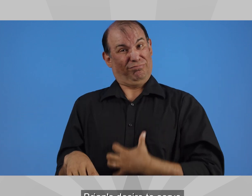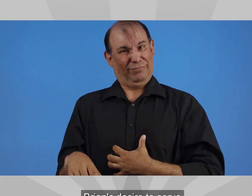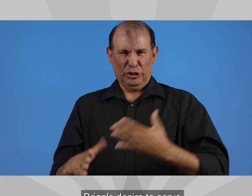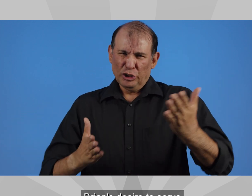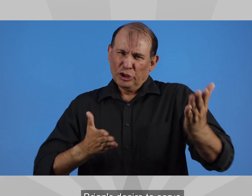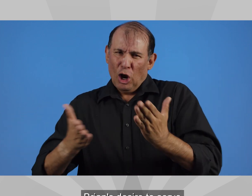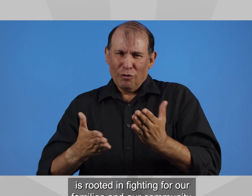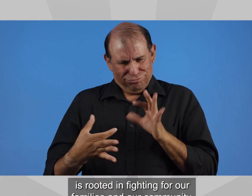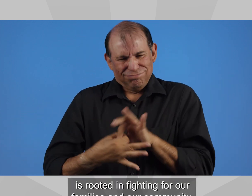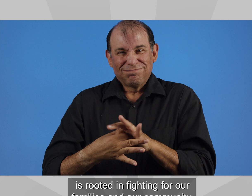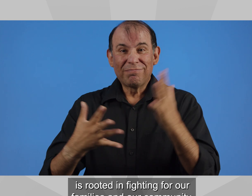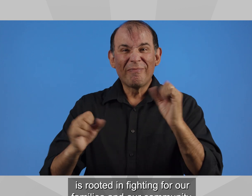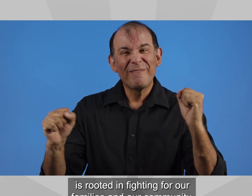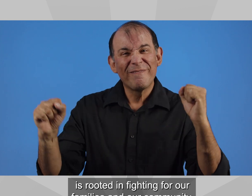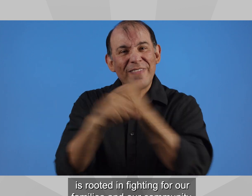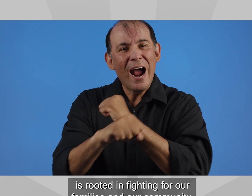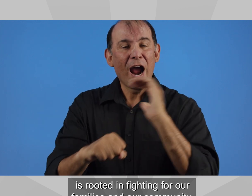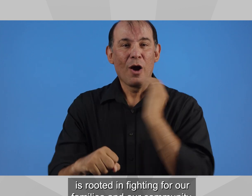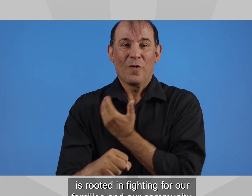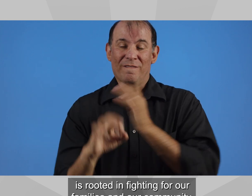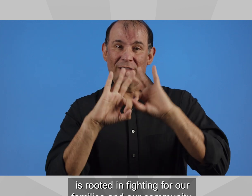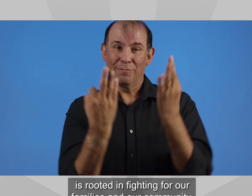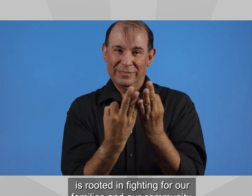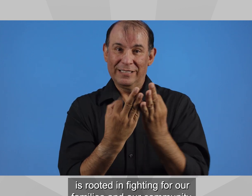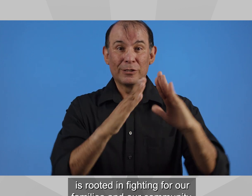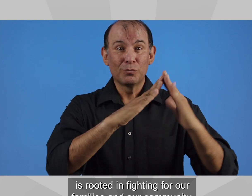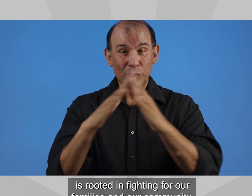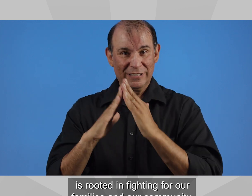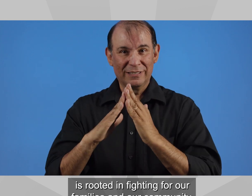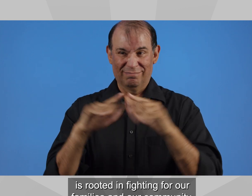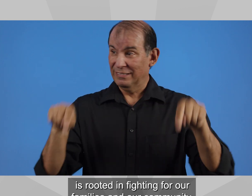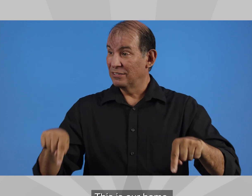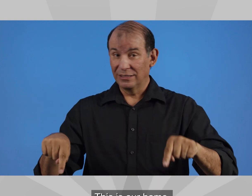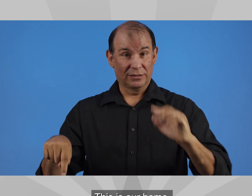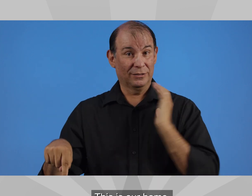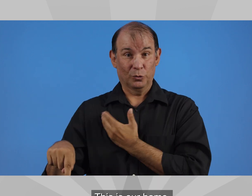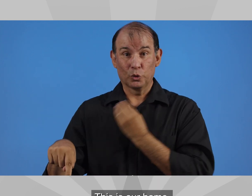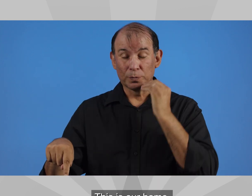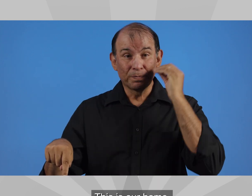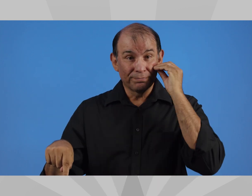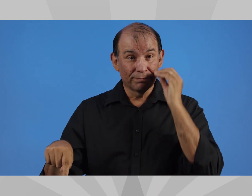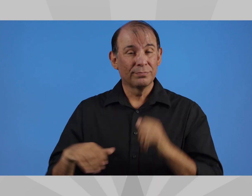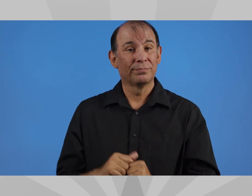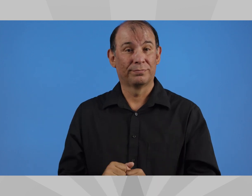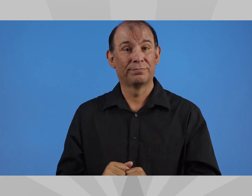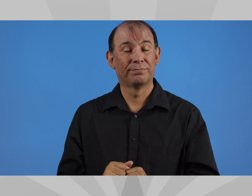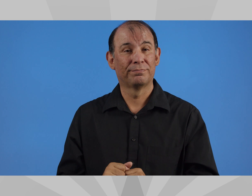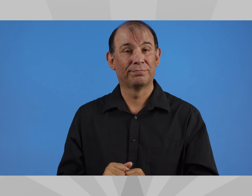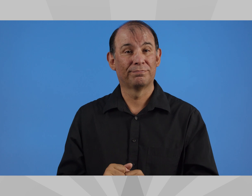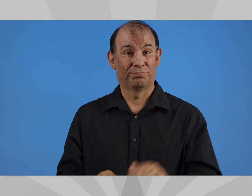Brian's desire to serve is rooted in fighting for our families and our community. This is our home.